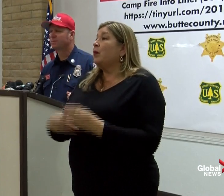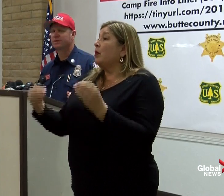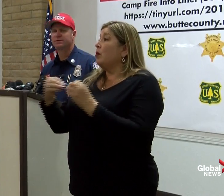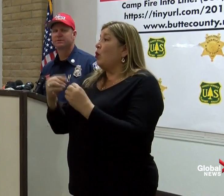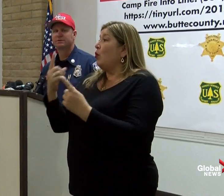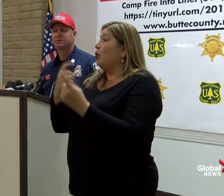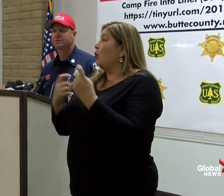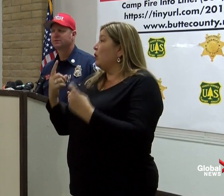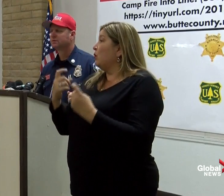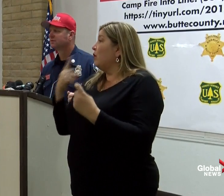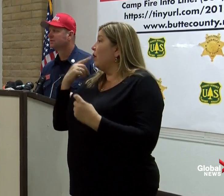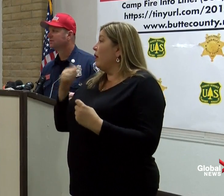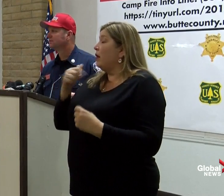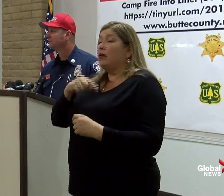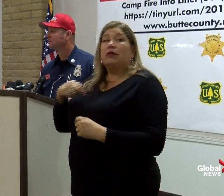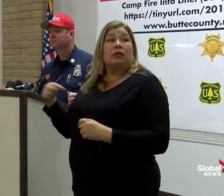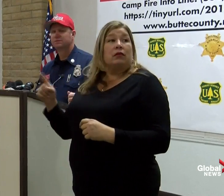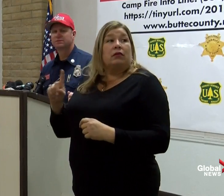for our cooperators?